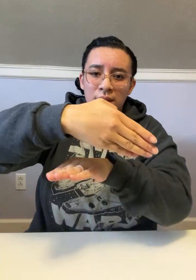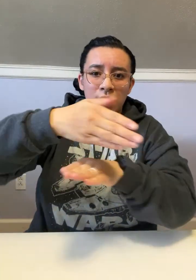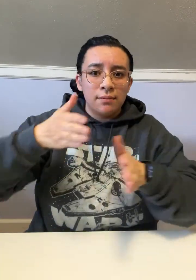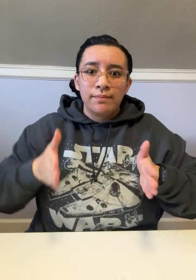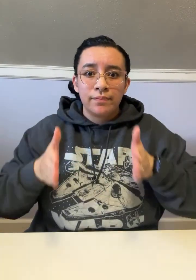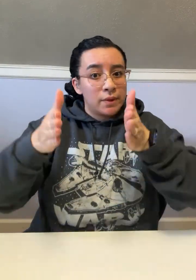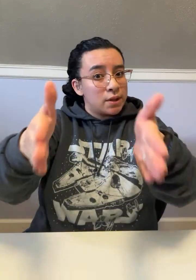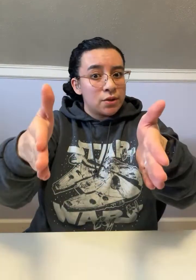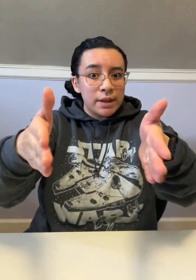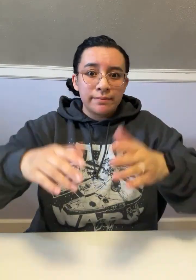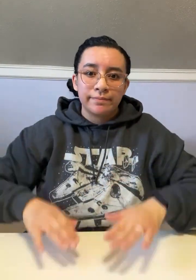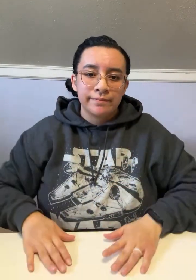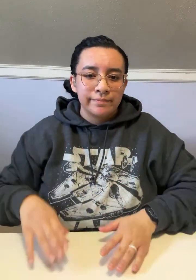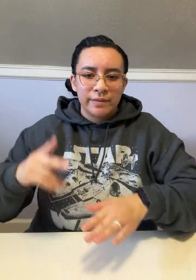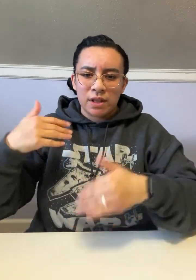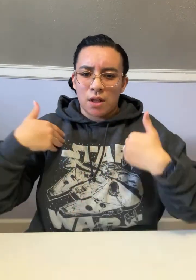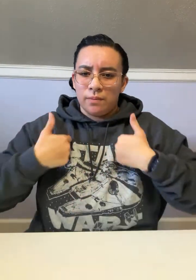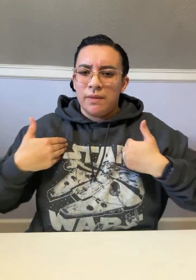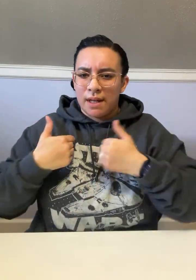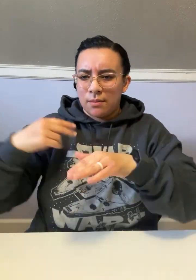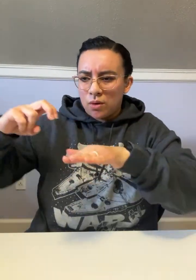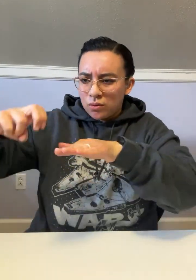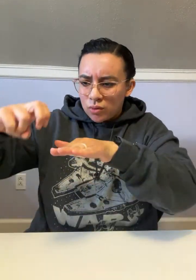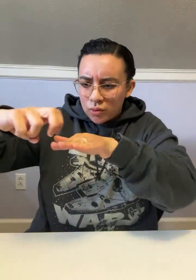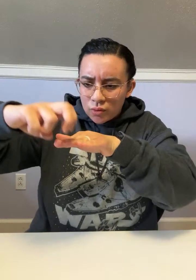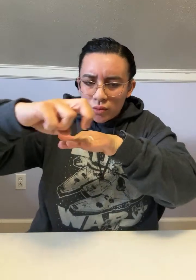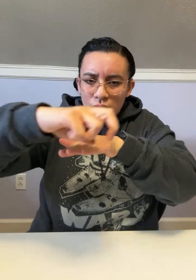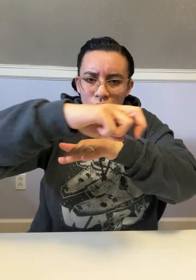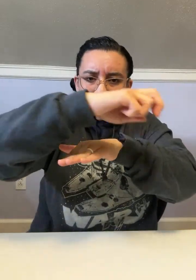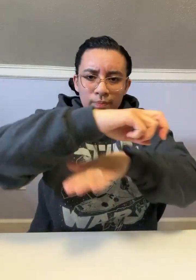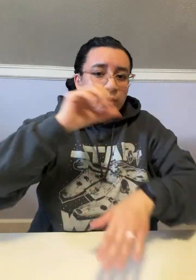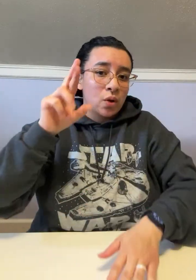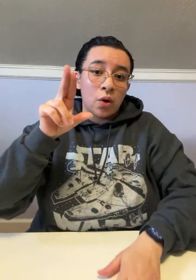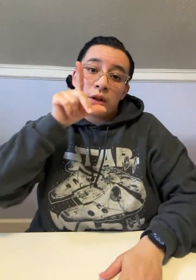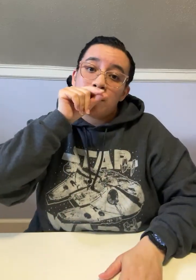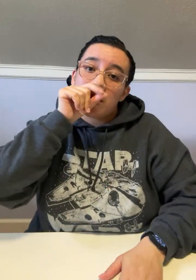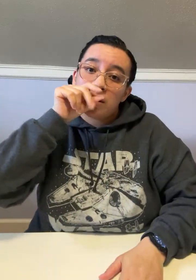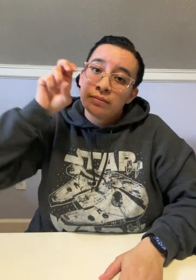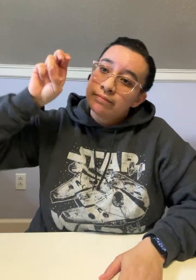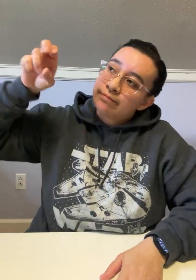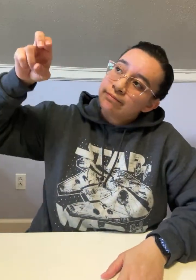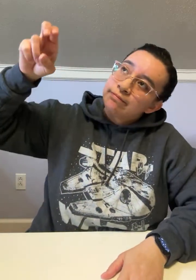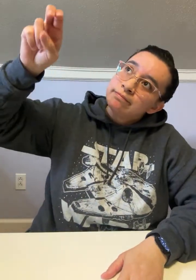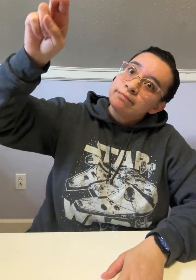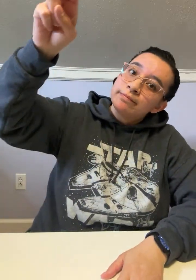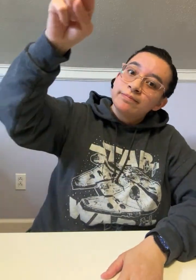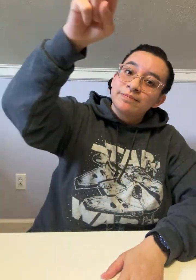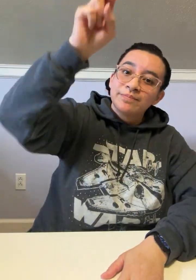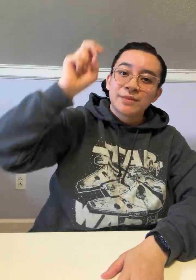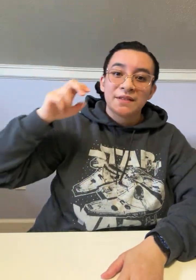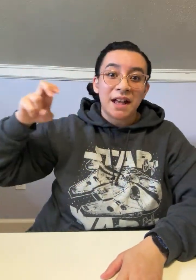crossing the street. So animal. Or the bird flying